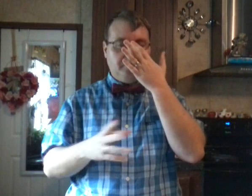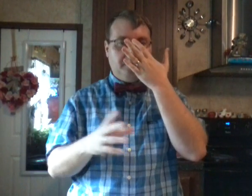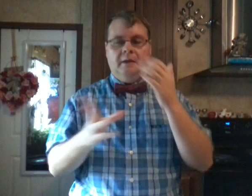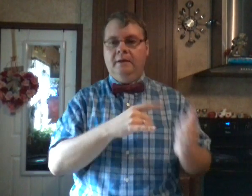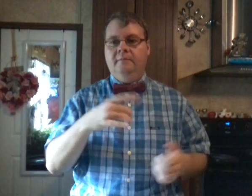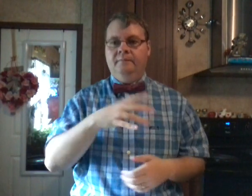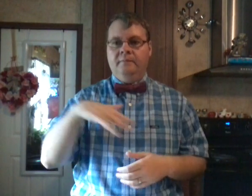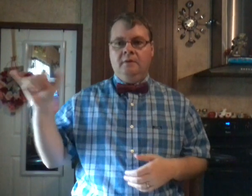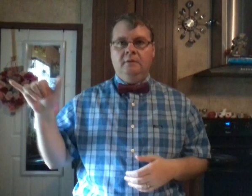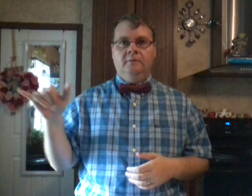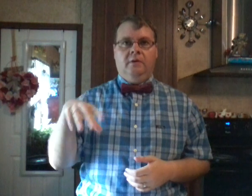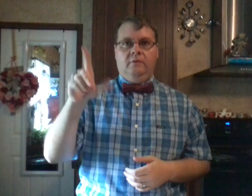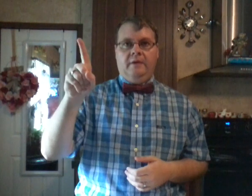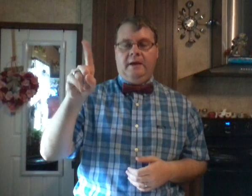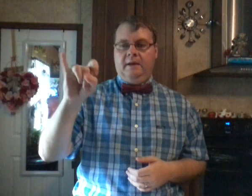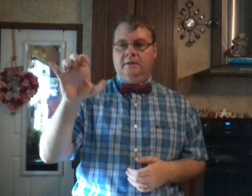and, you know, they